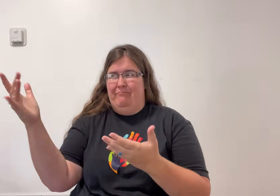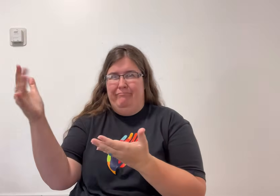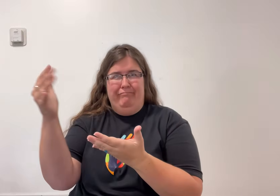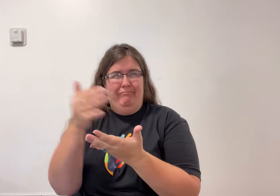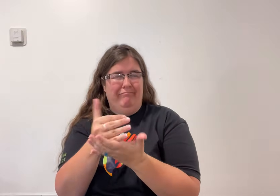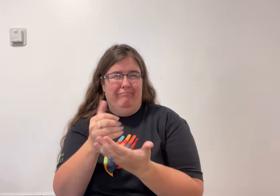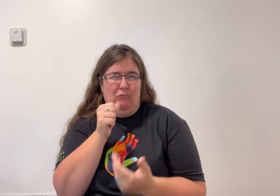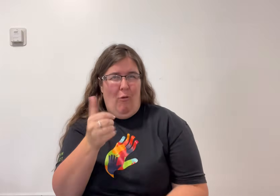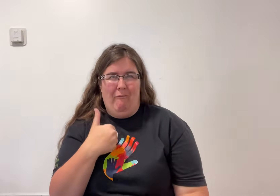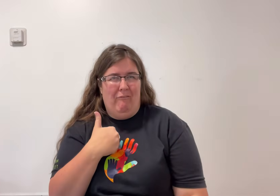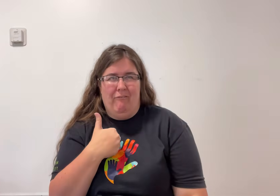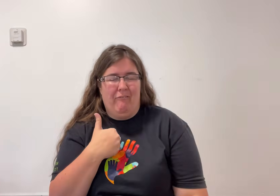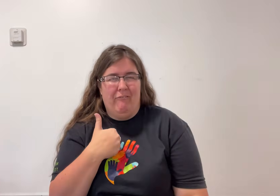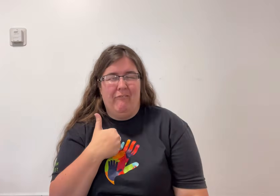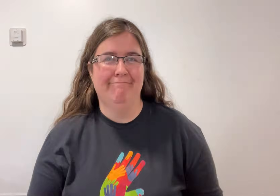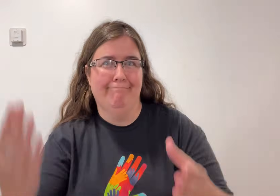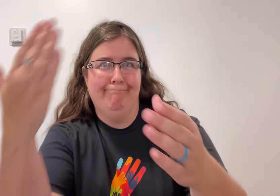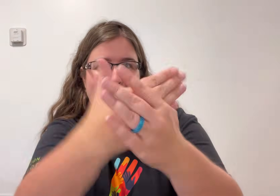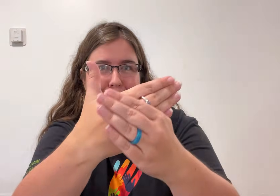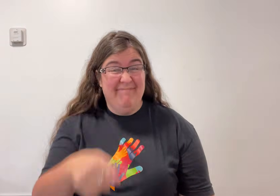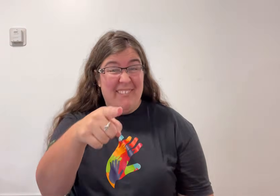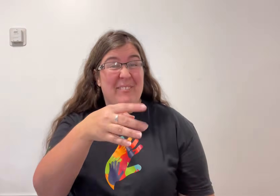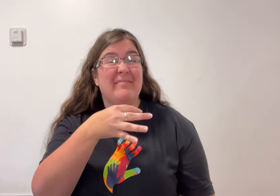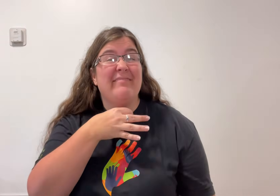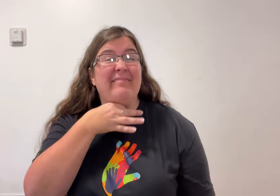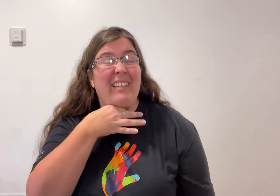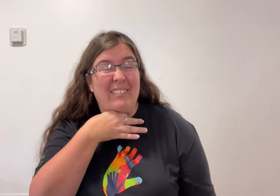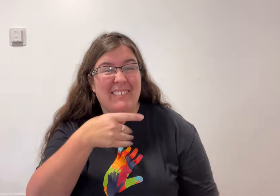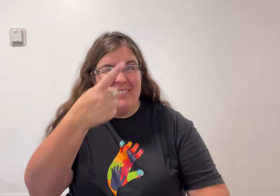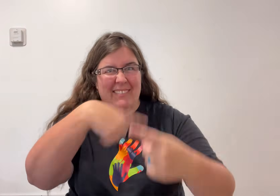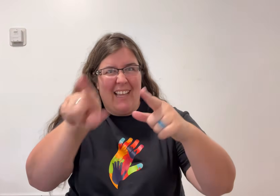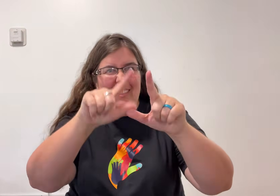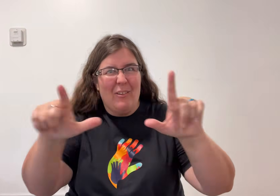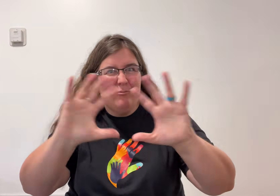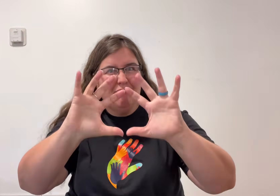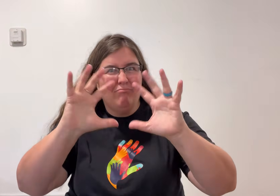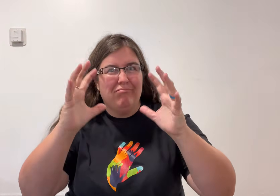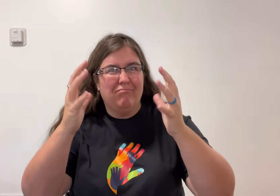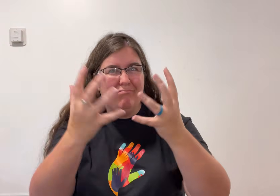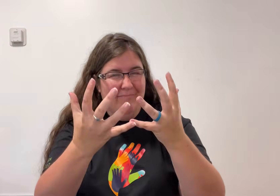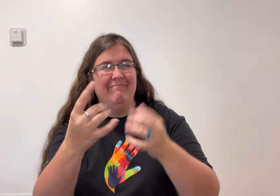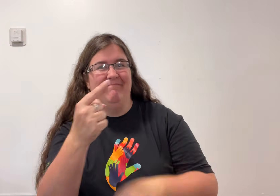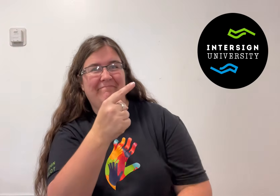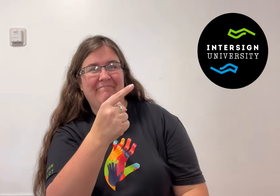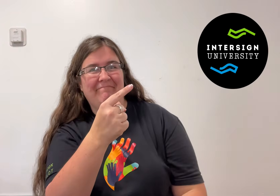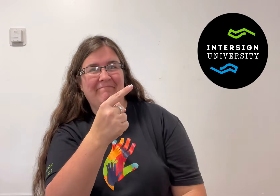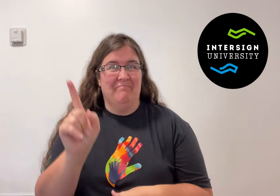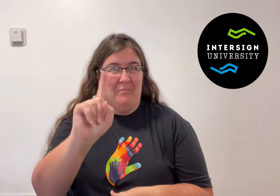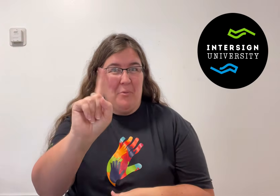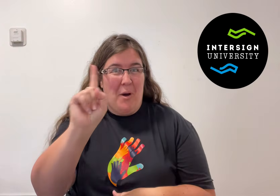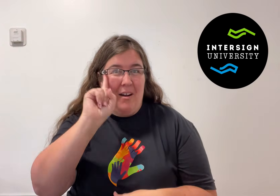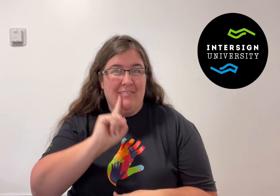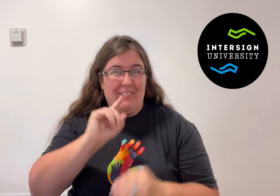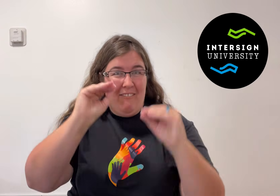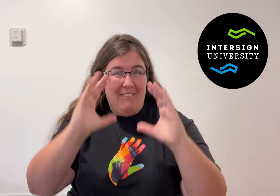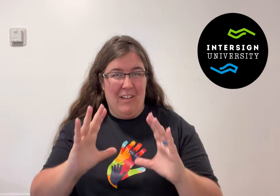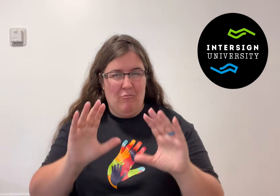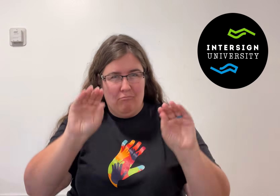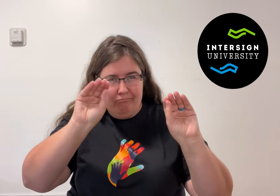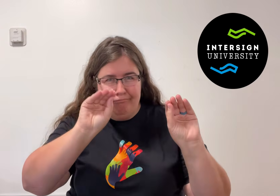pull from. Quick interruption. If you're curious as to what other sign languages look like around the world, check out InterSign University,